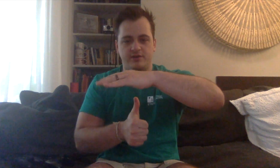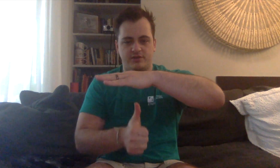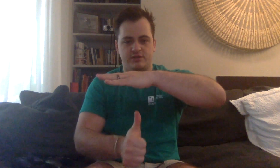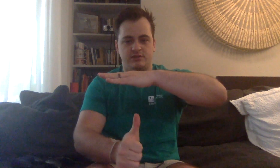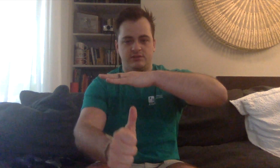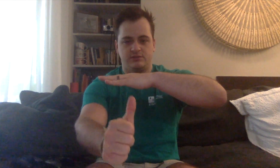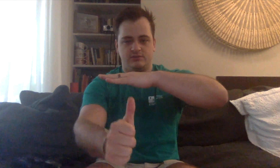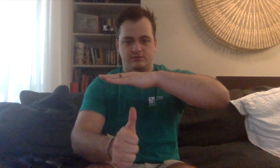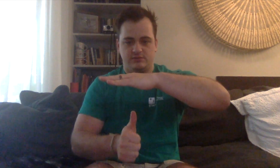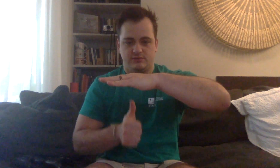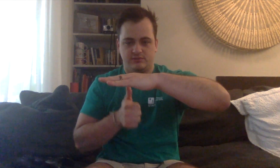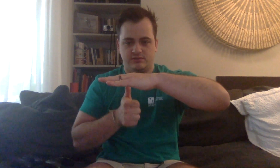under,